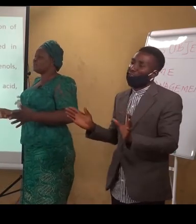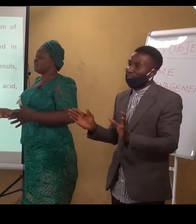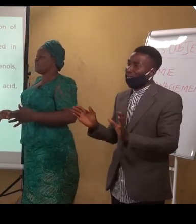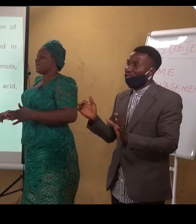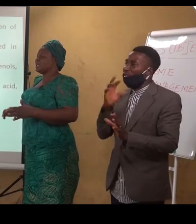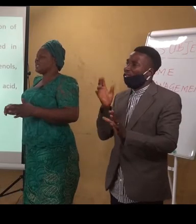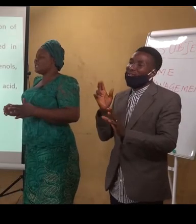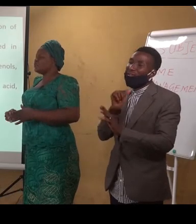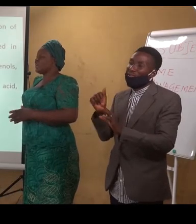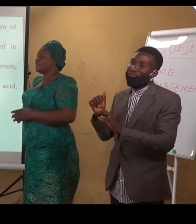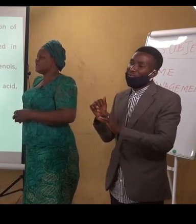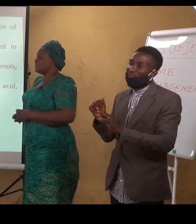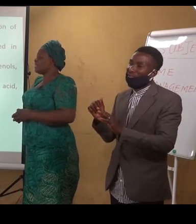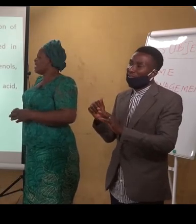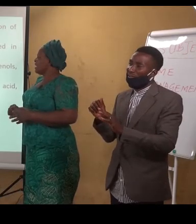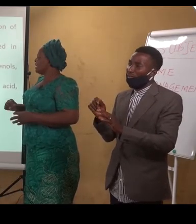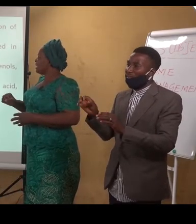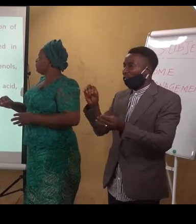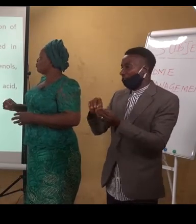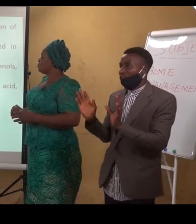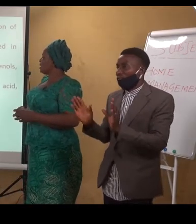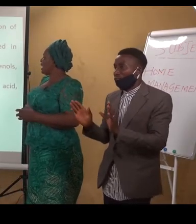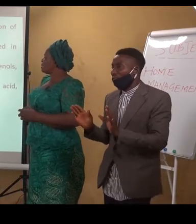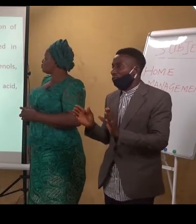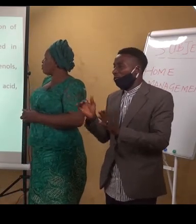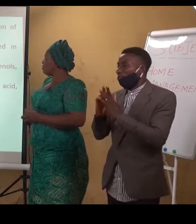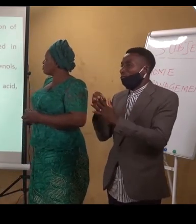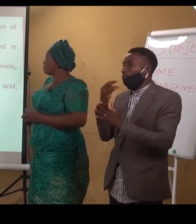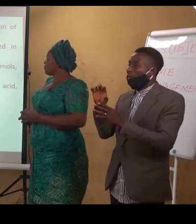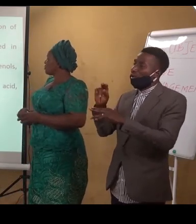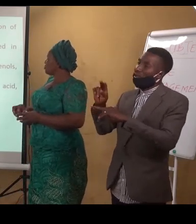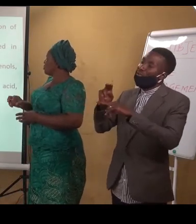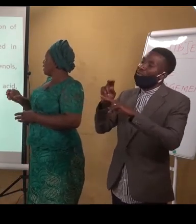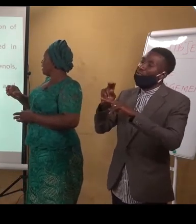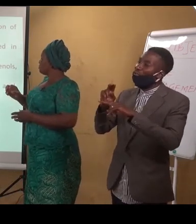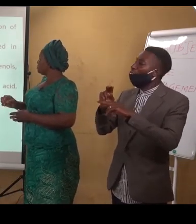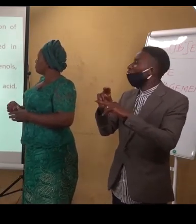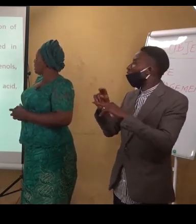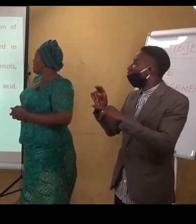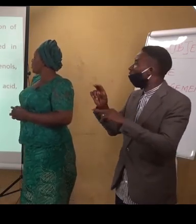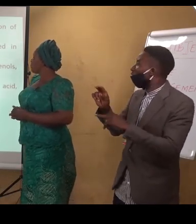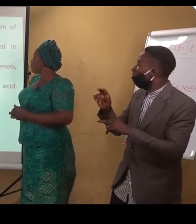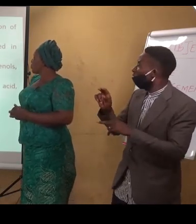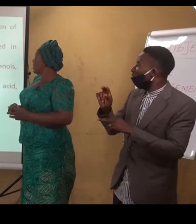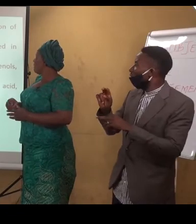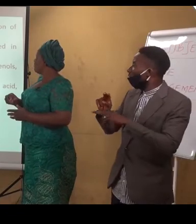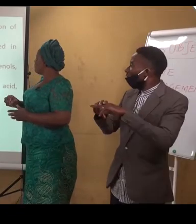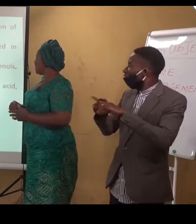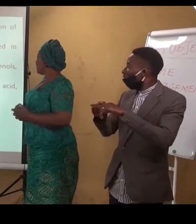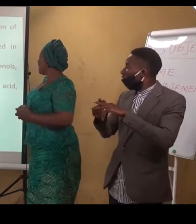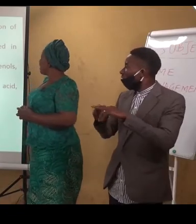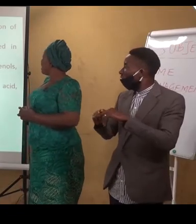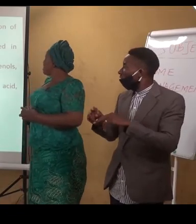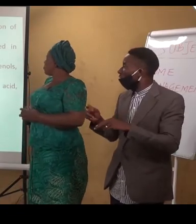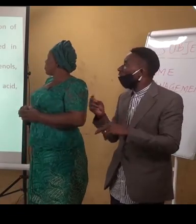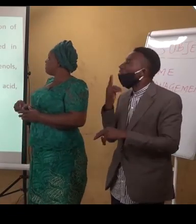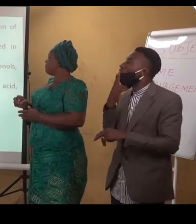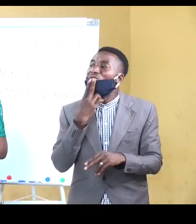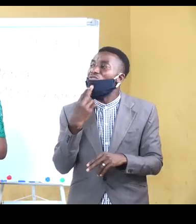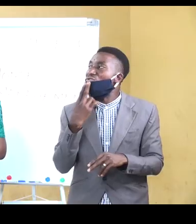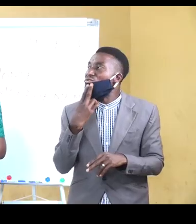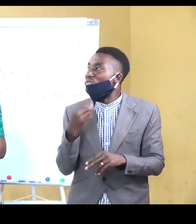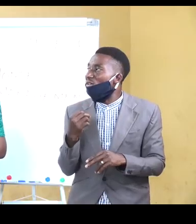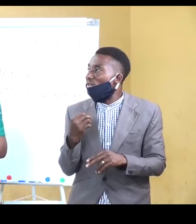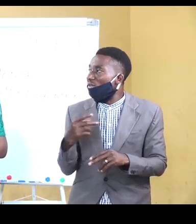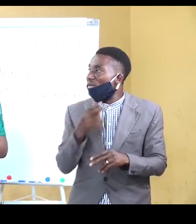been tampered with. They are in their natural state. Examples are salt, we have sugar, we have vinegar, we